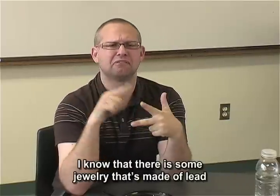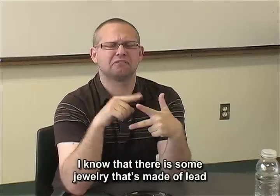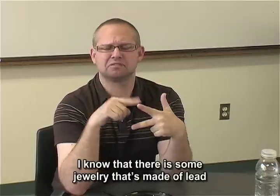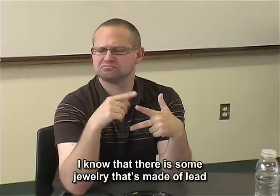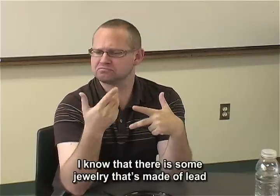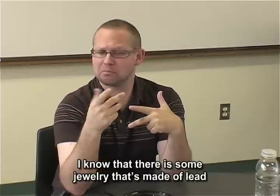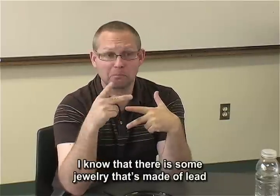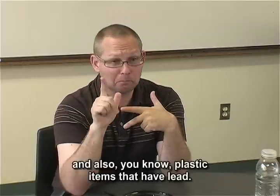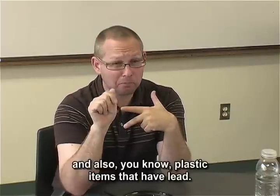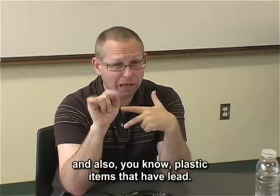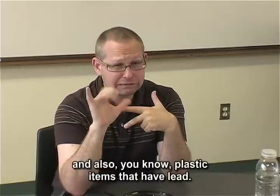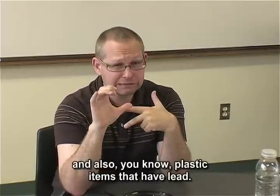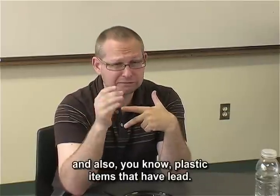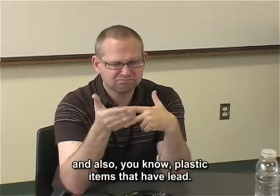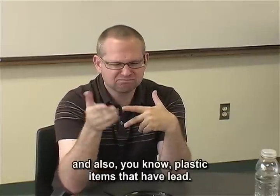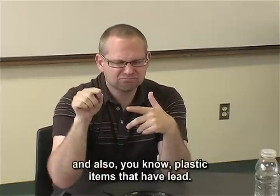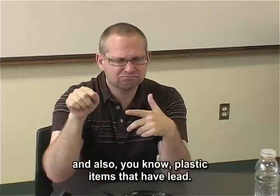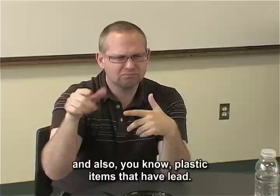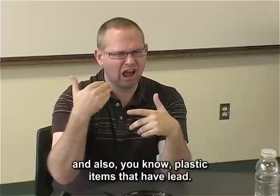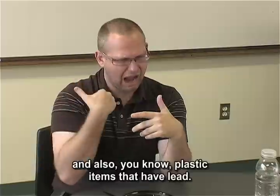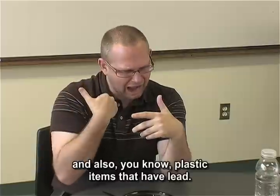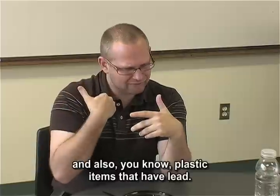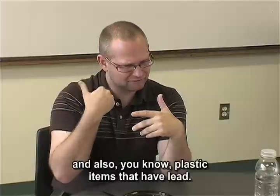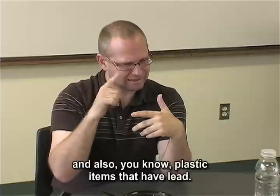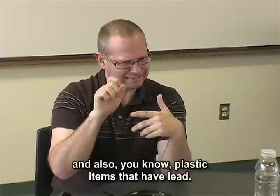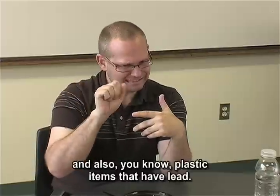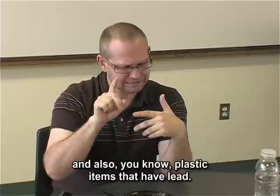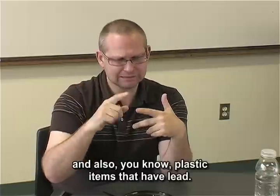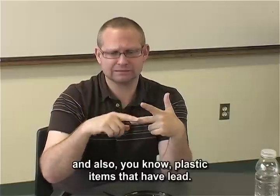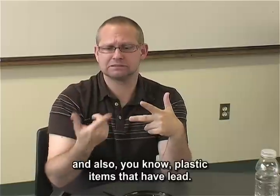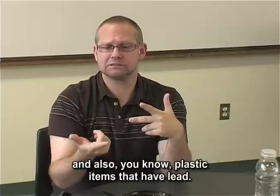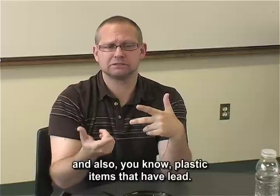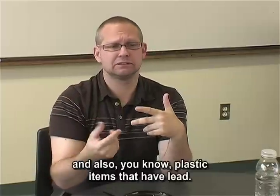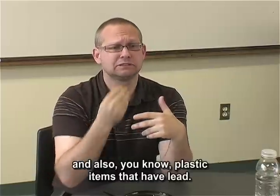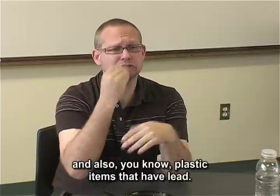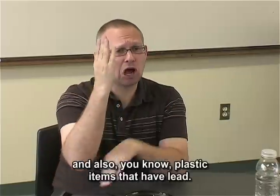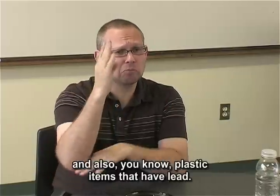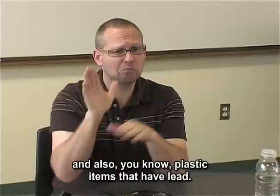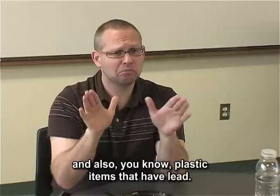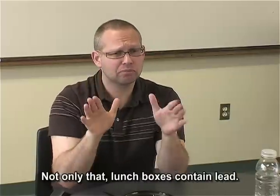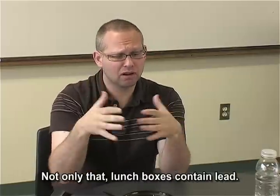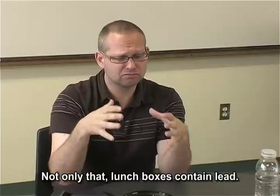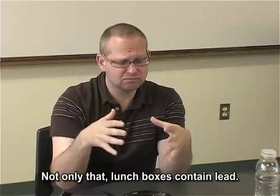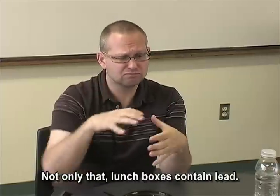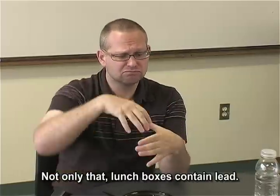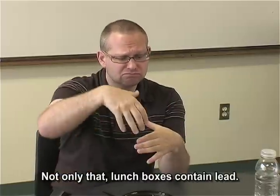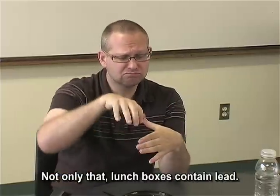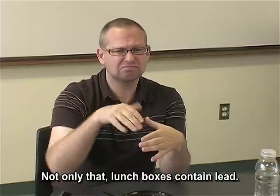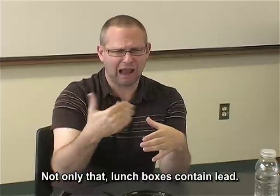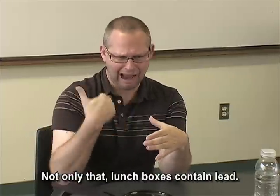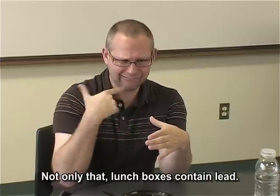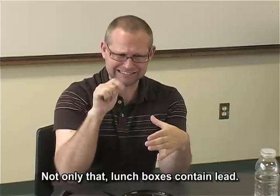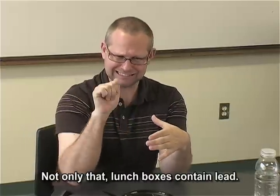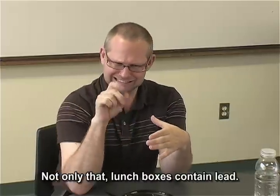And also, you know, plastic items that have lead. Not only that, lunch boxes contain lead.